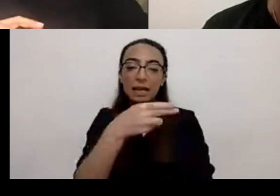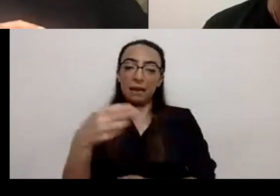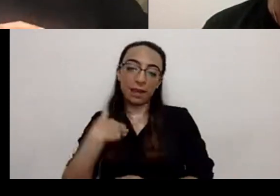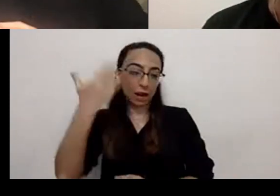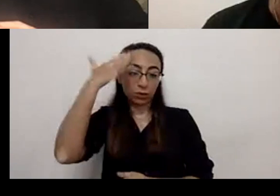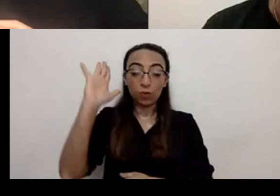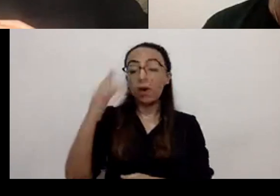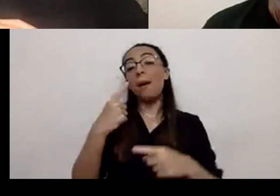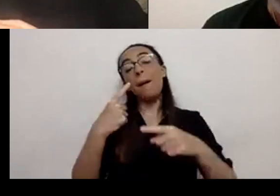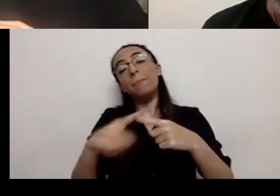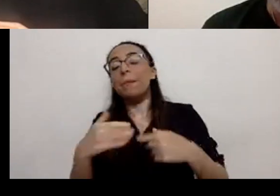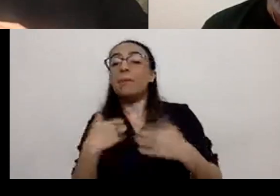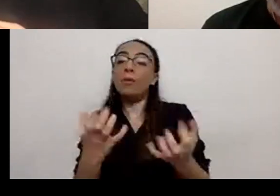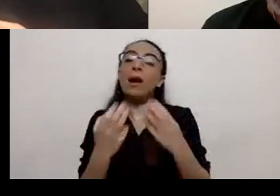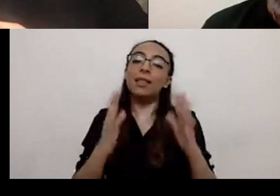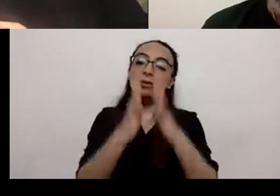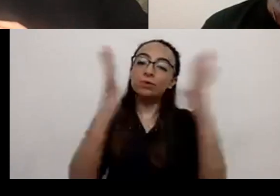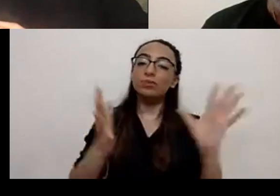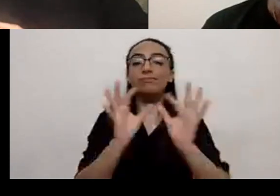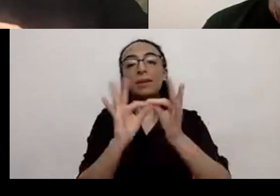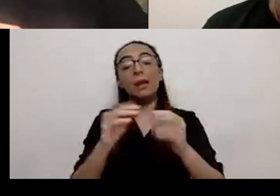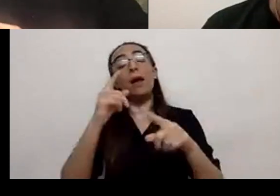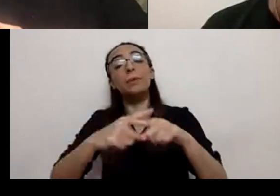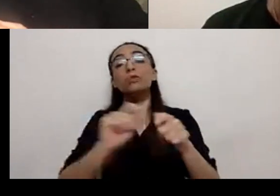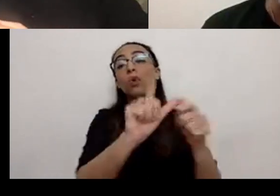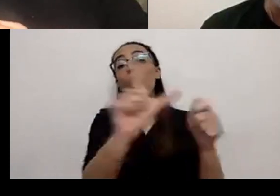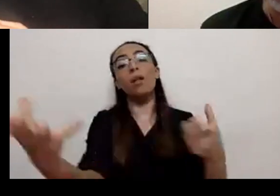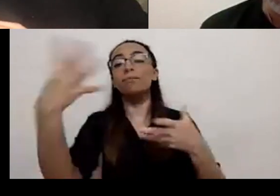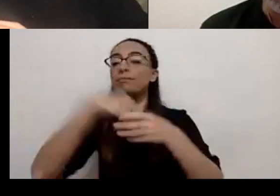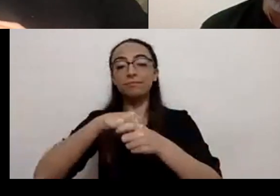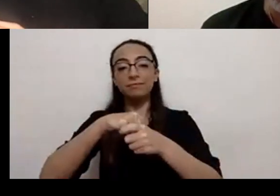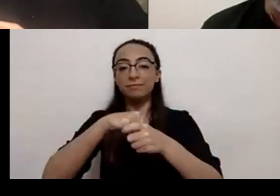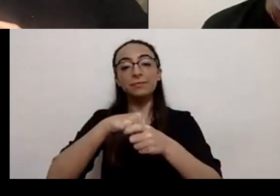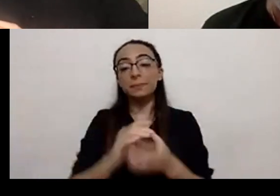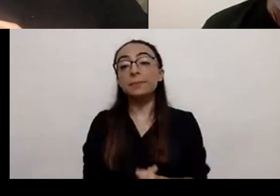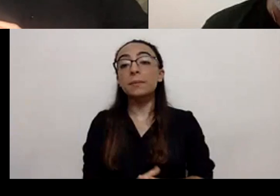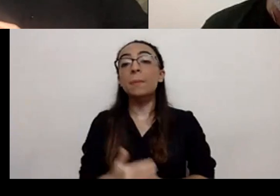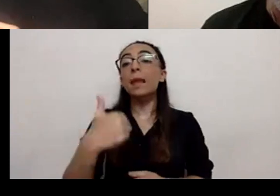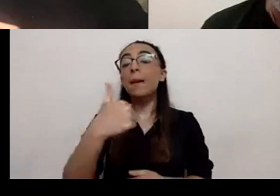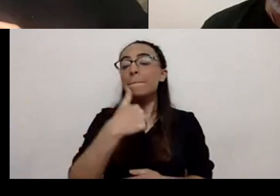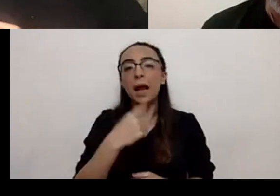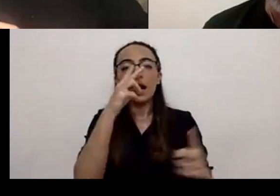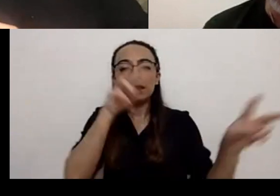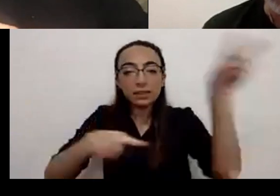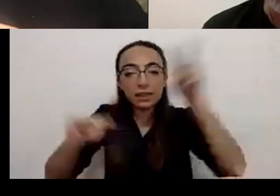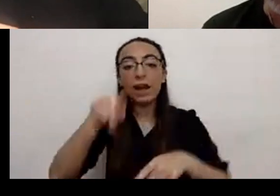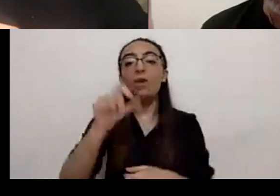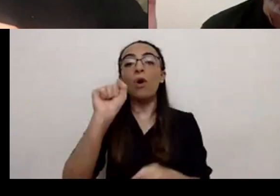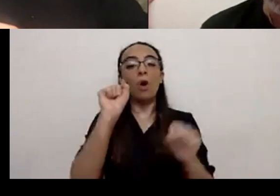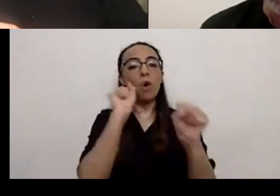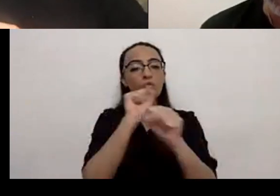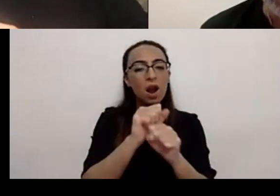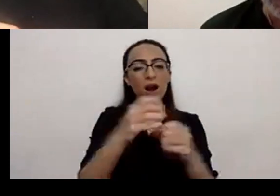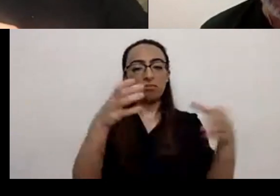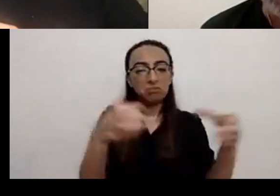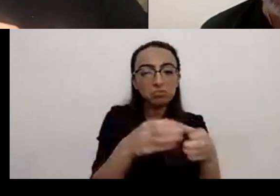unfortunately, but thank you, everybody. So it was wonderful to understand that people are working in gamification, people are working in